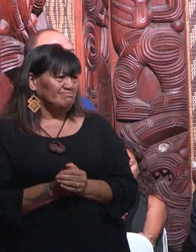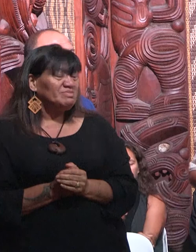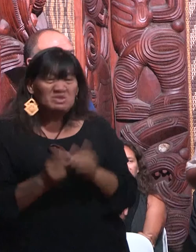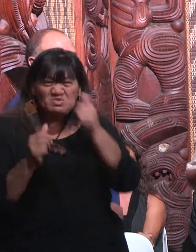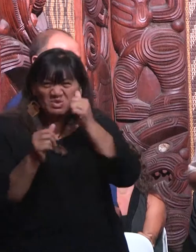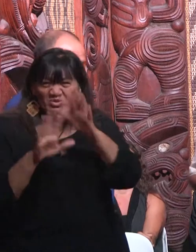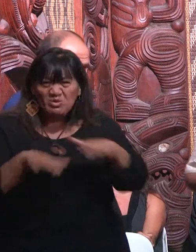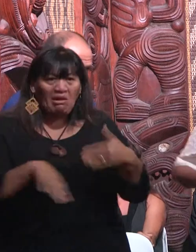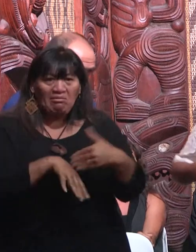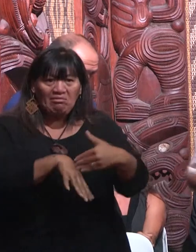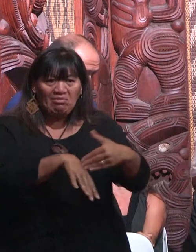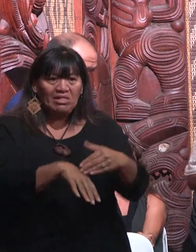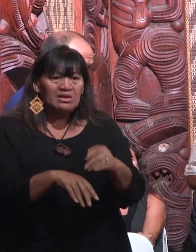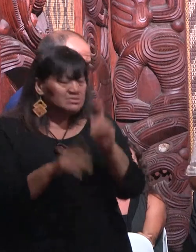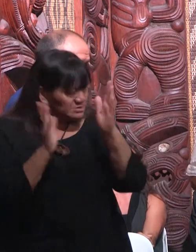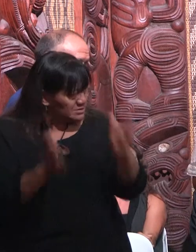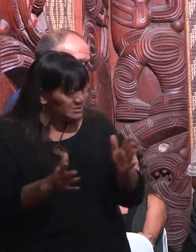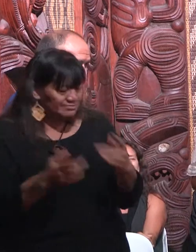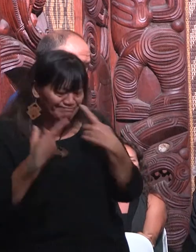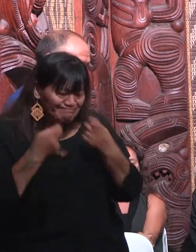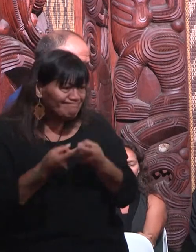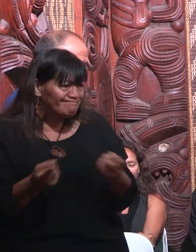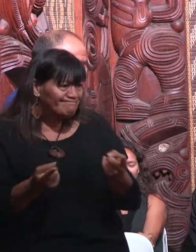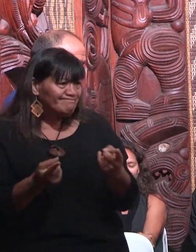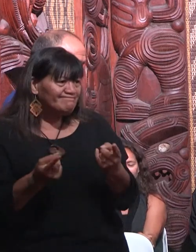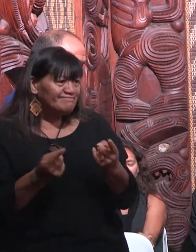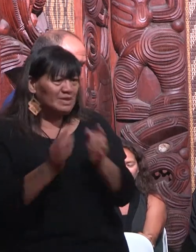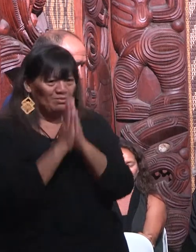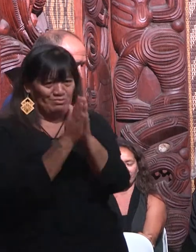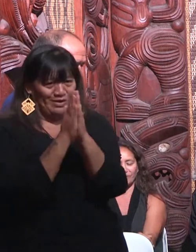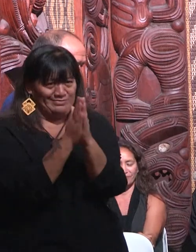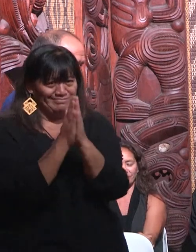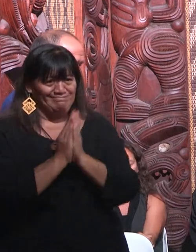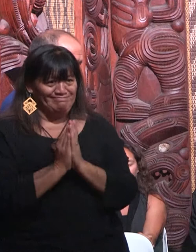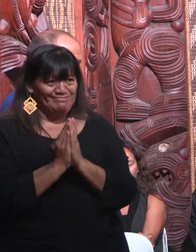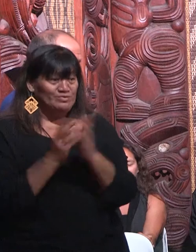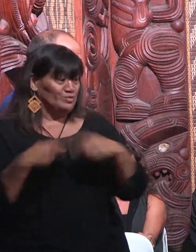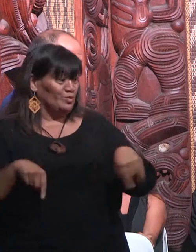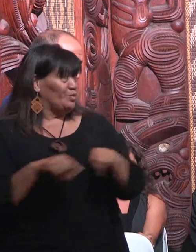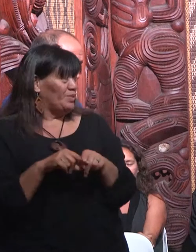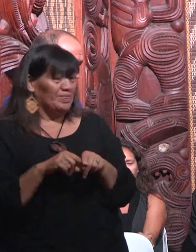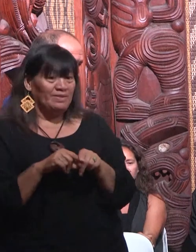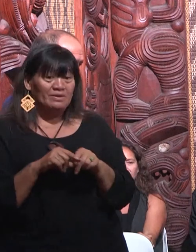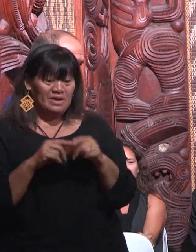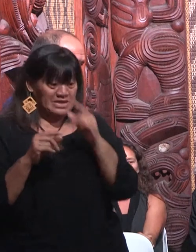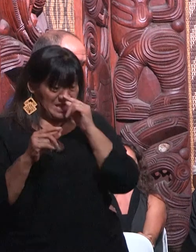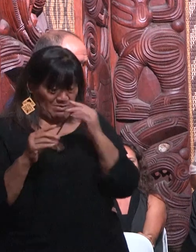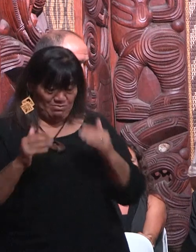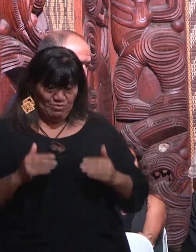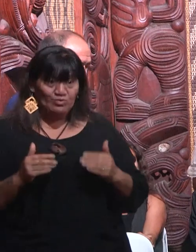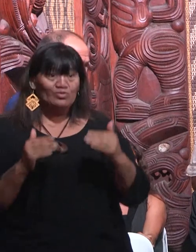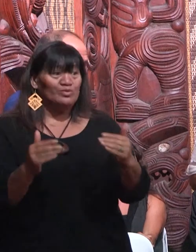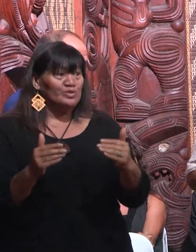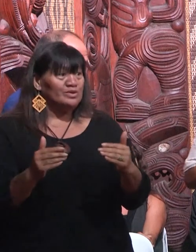tutu, awhinga, arohatia, koe tēnā ko te inoi, ma tātou ei anga muanei, kia